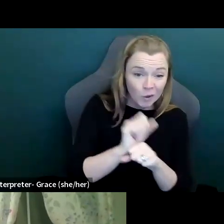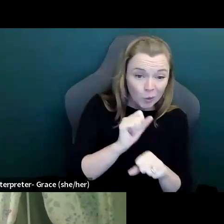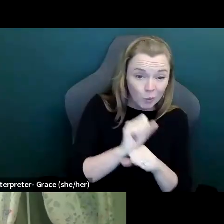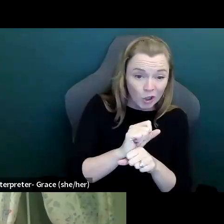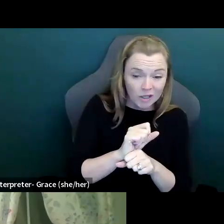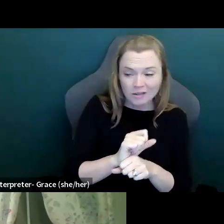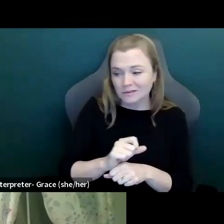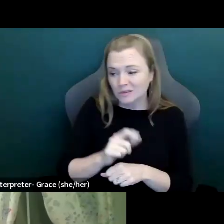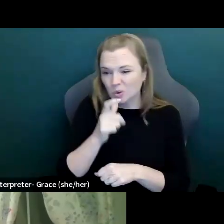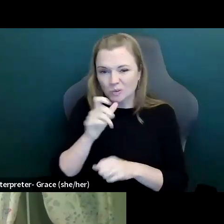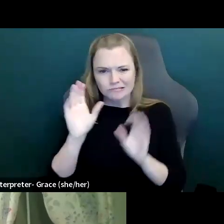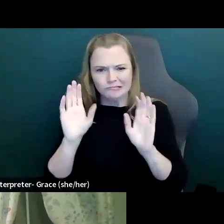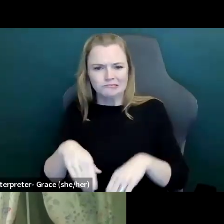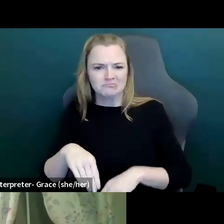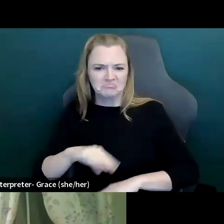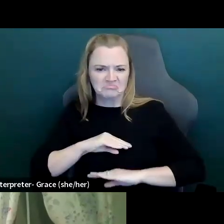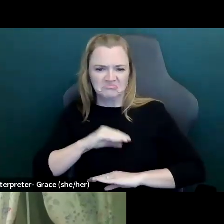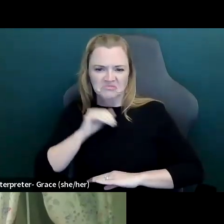work. So.